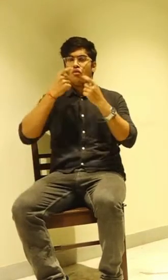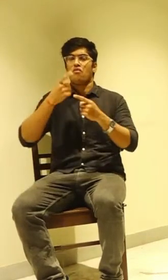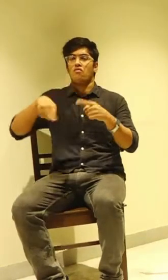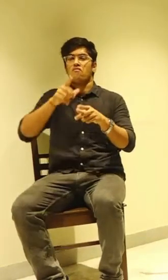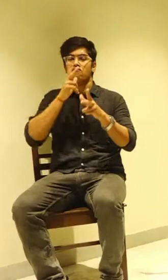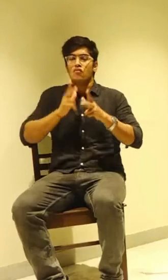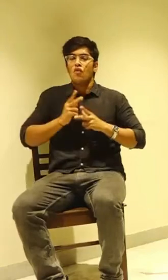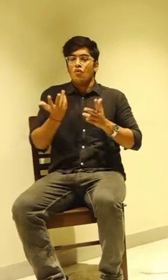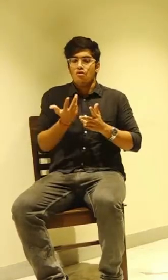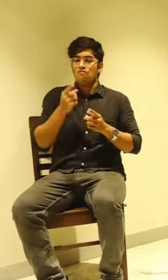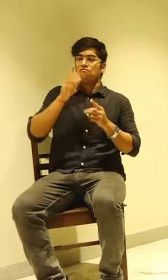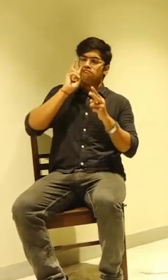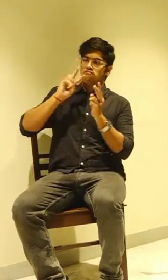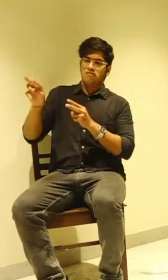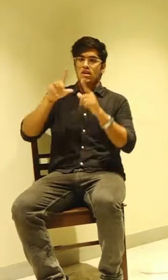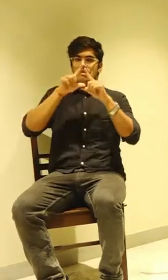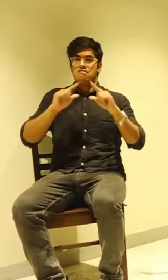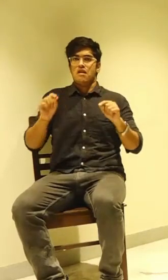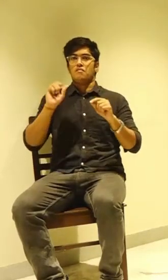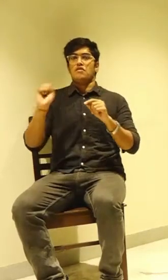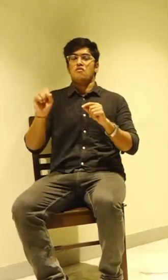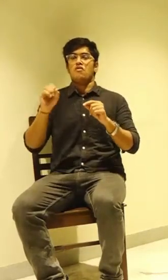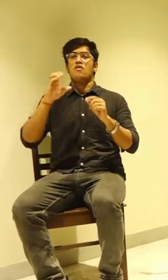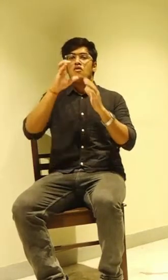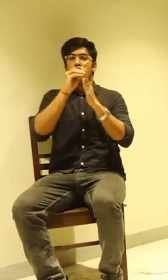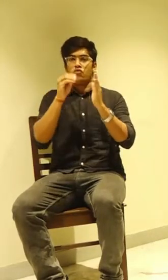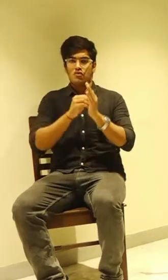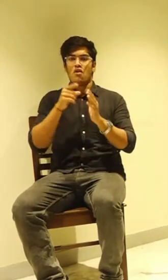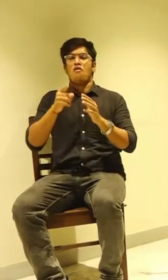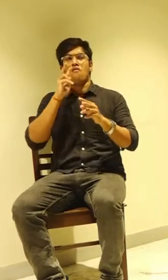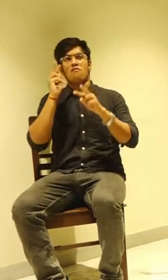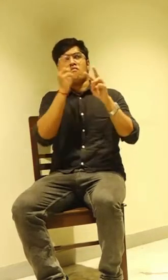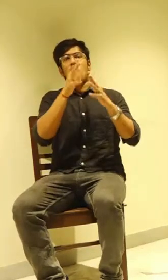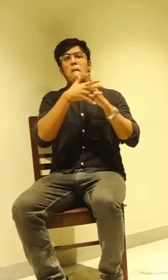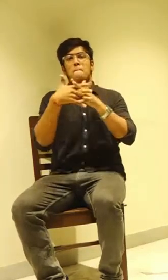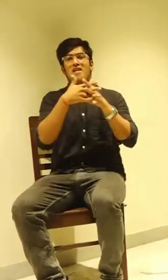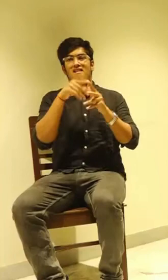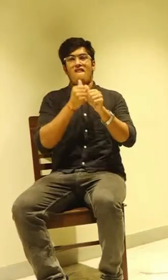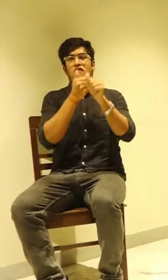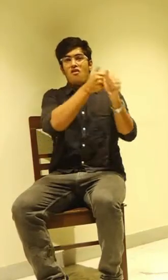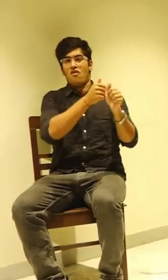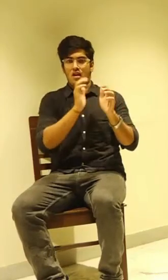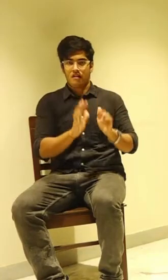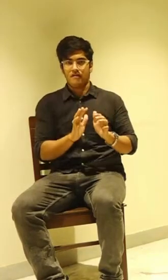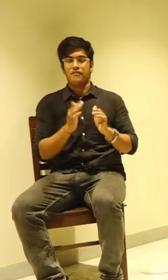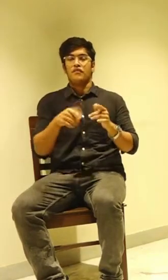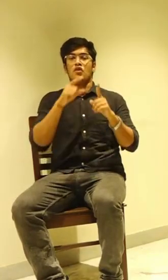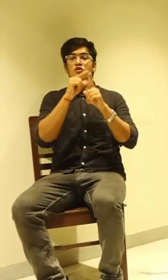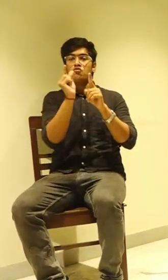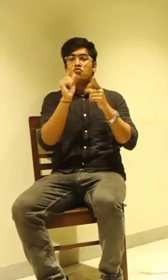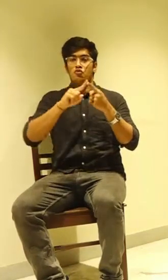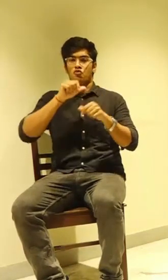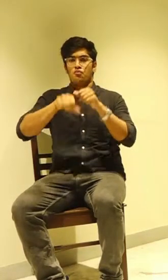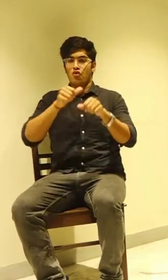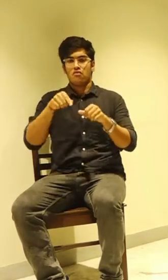the Japanese constitution and they said it's been framed under American guidance. Clearly the due process guarantee is absent from that constitution. There must be